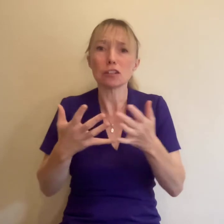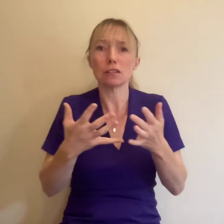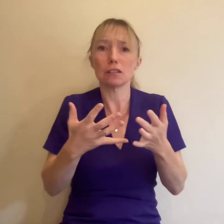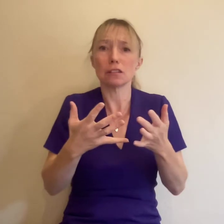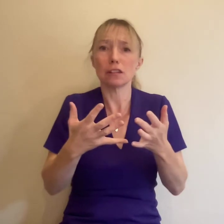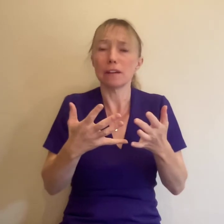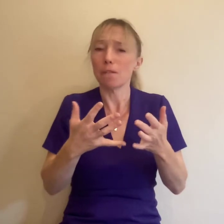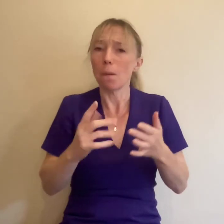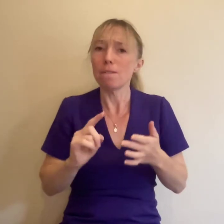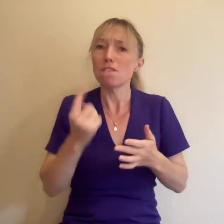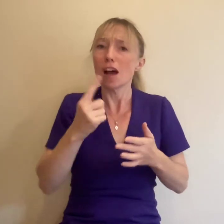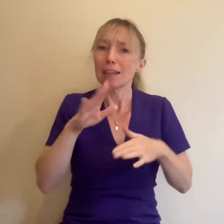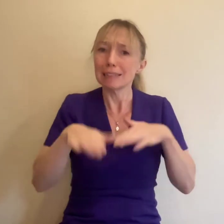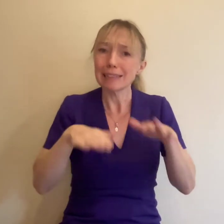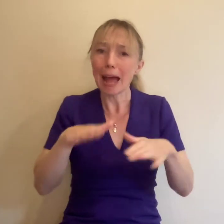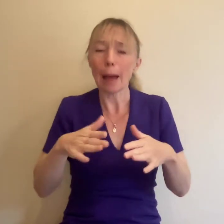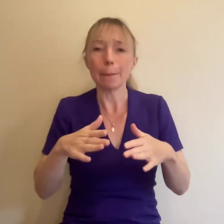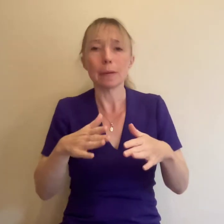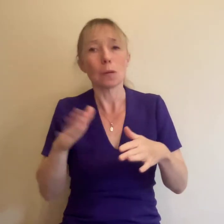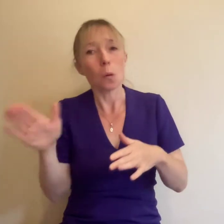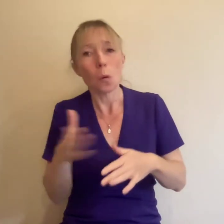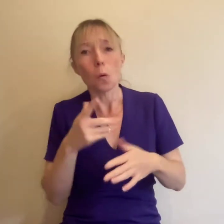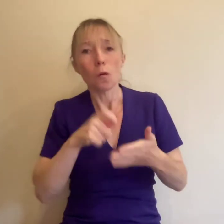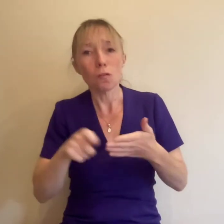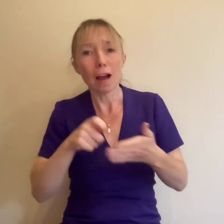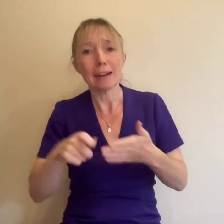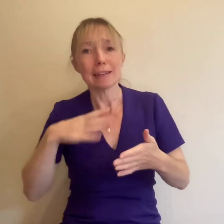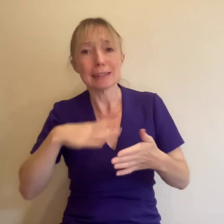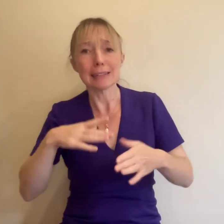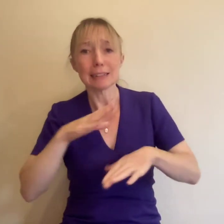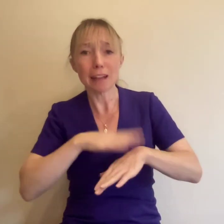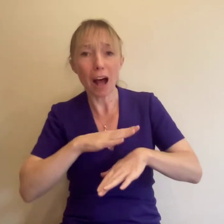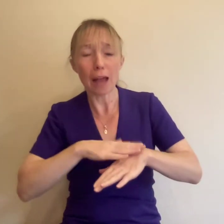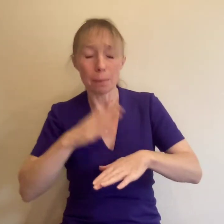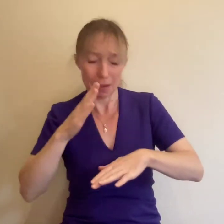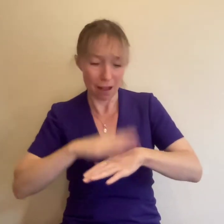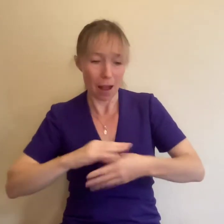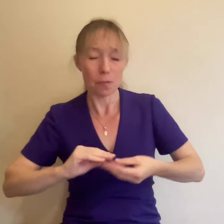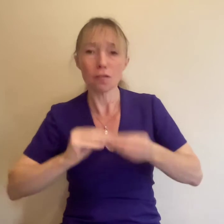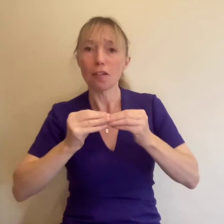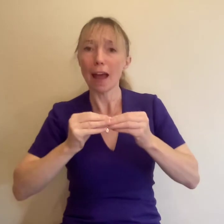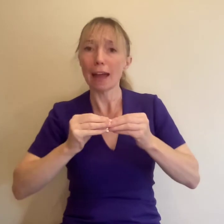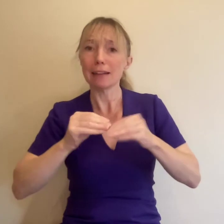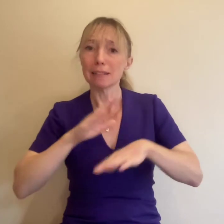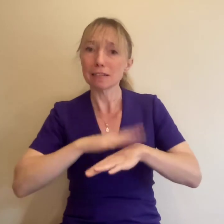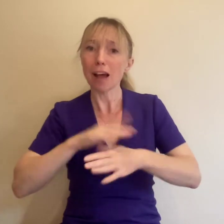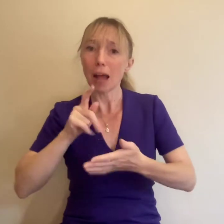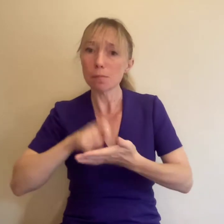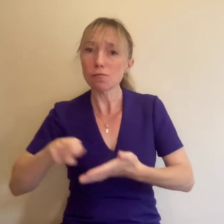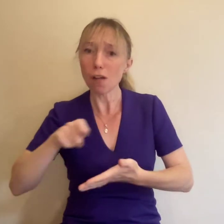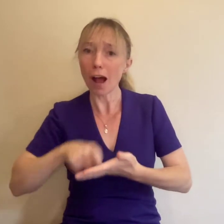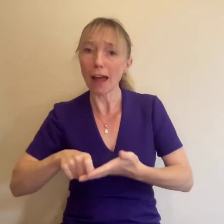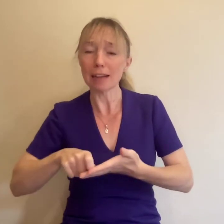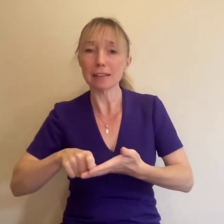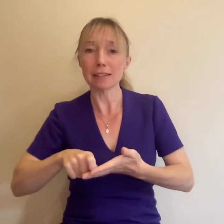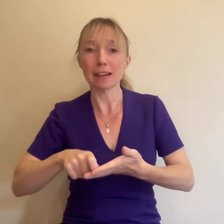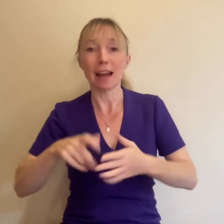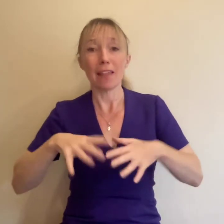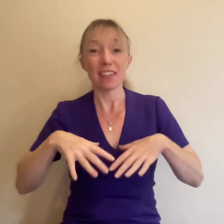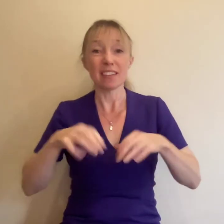to create, and time to write. When you are at the beginning of your career, creating time to write and sustaining